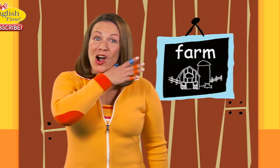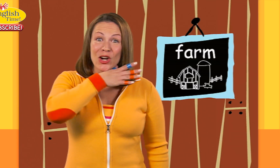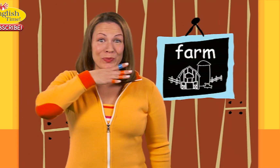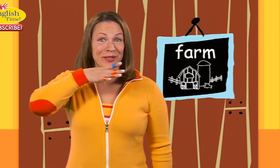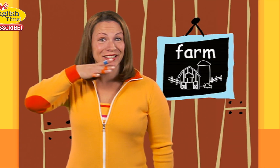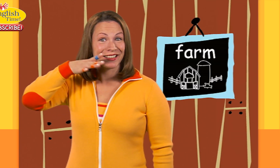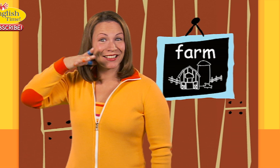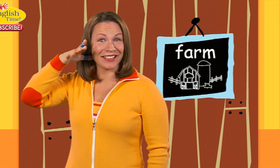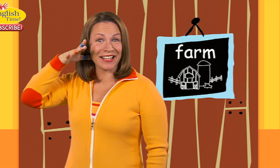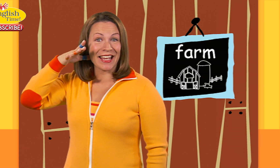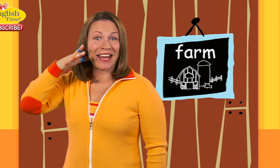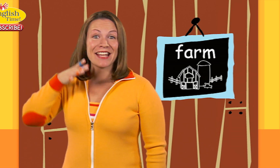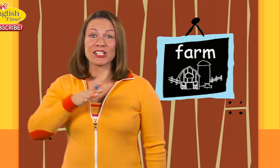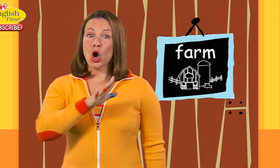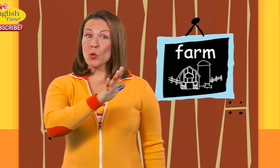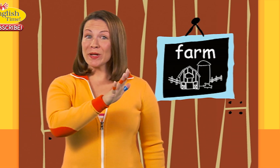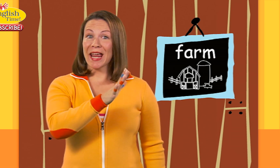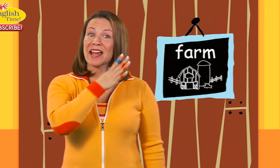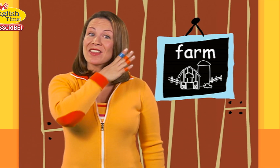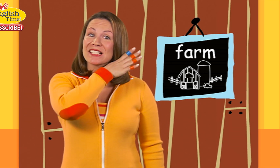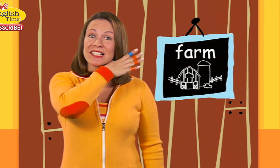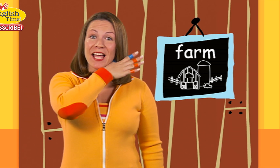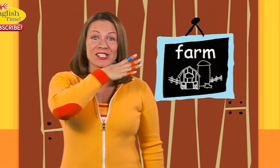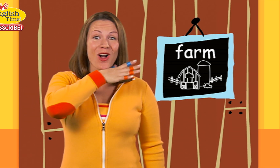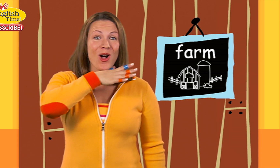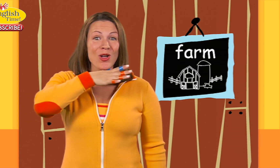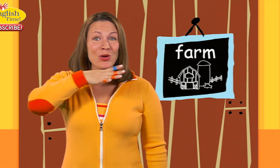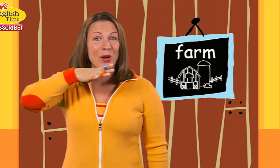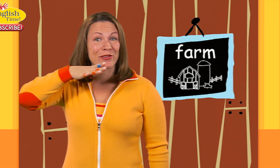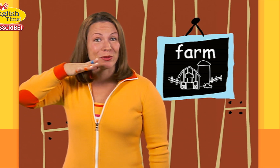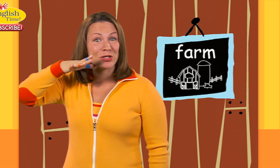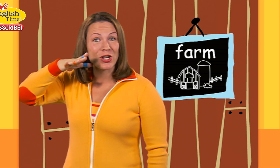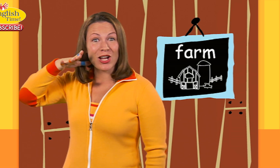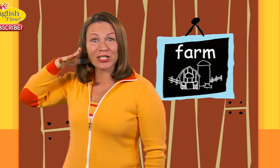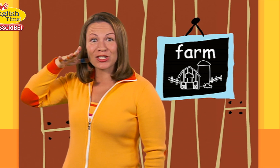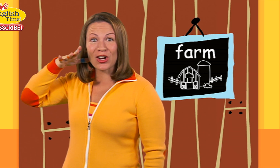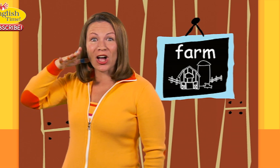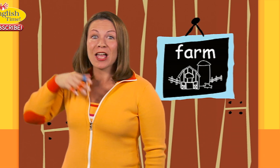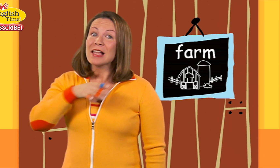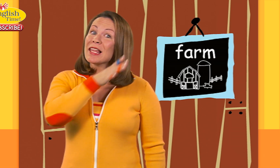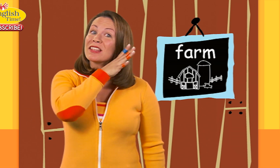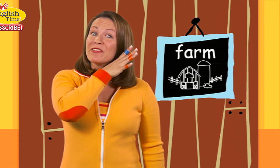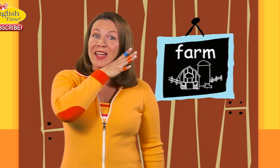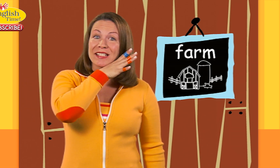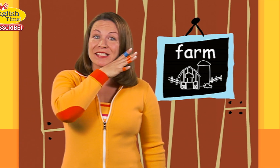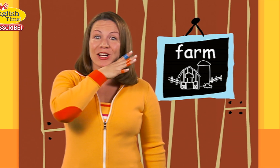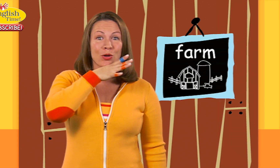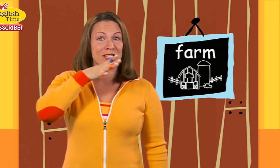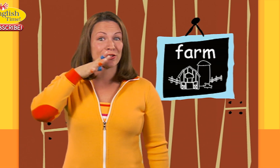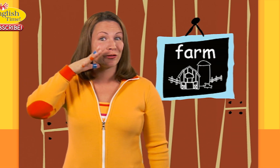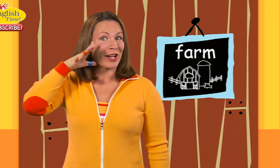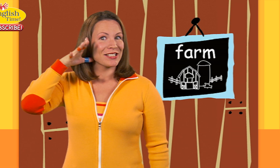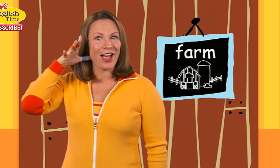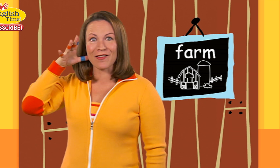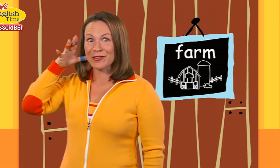Farm. It's an open hand that slides all the way from jaw to jaw, like the fence across the front of the